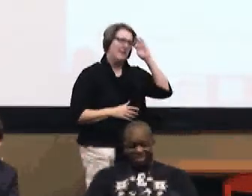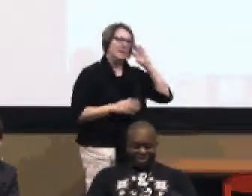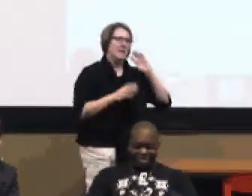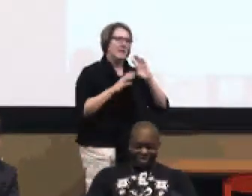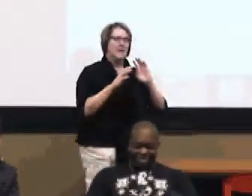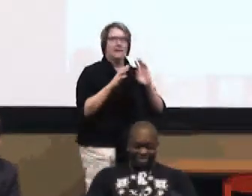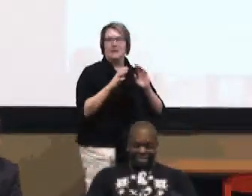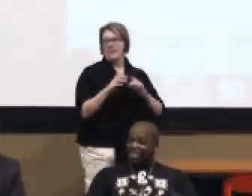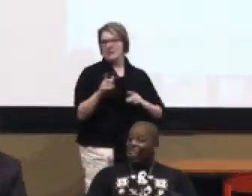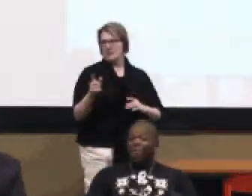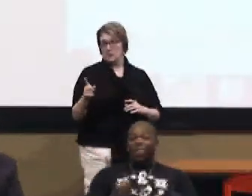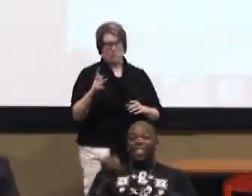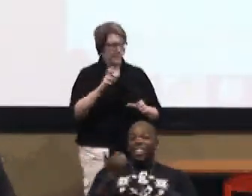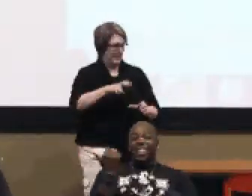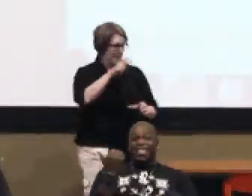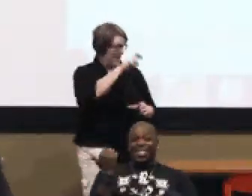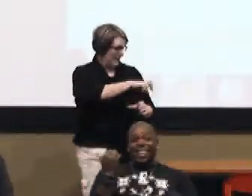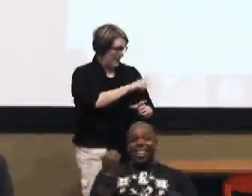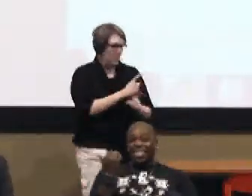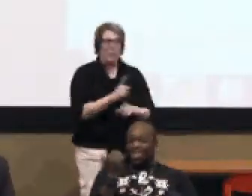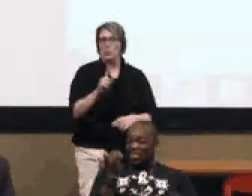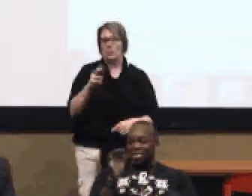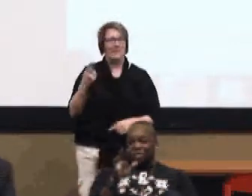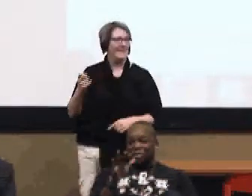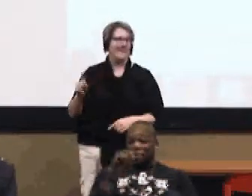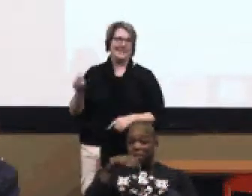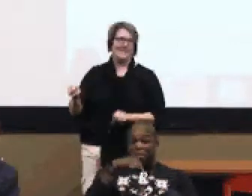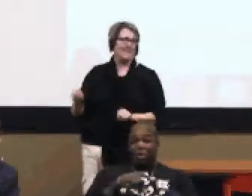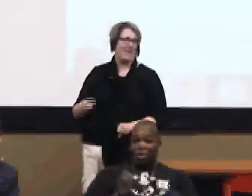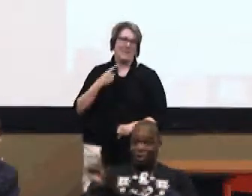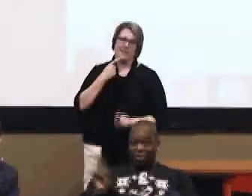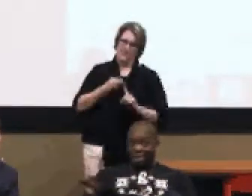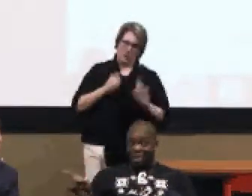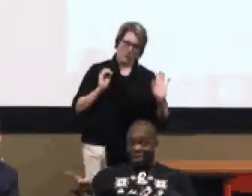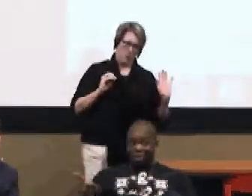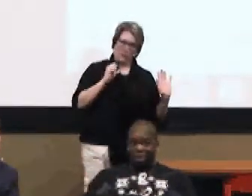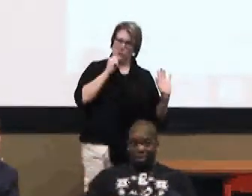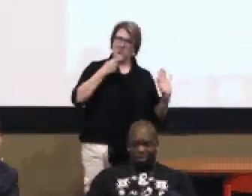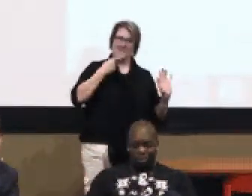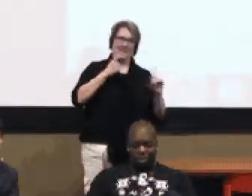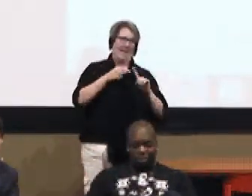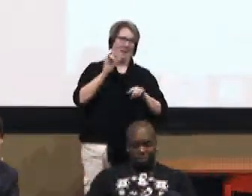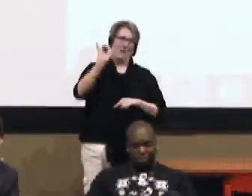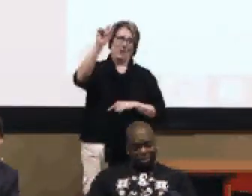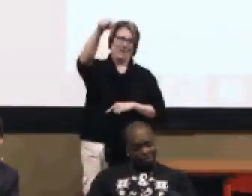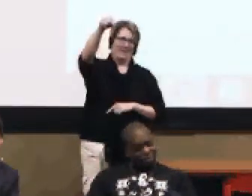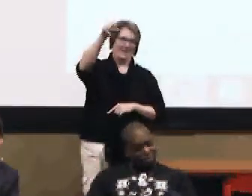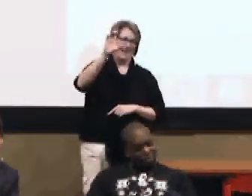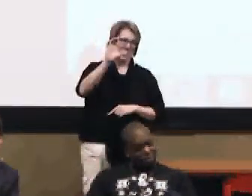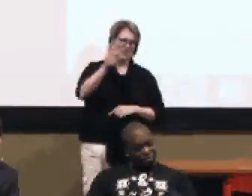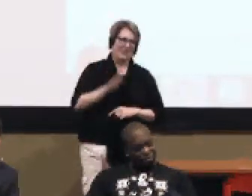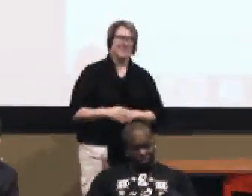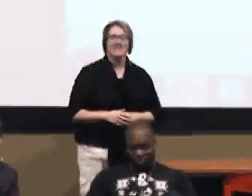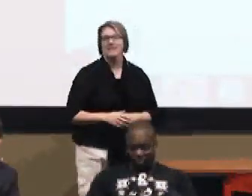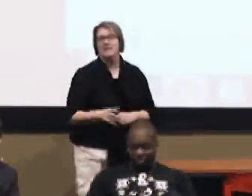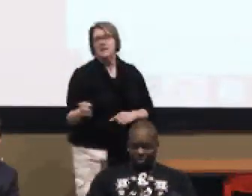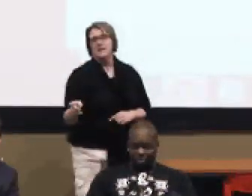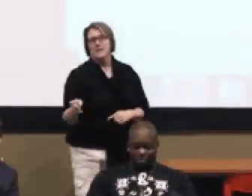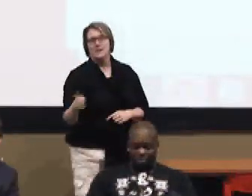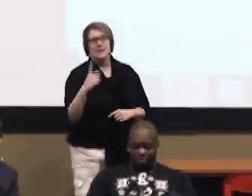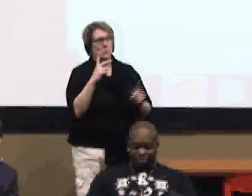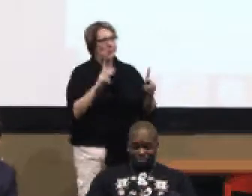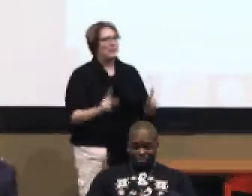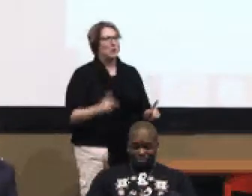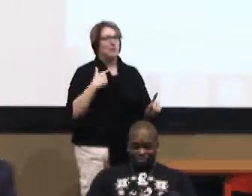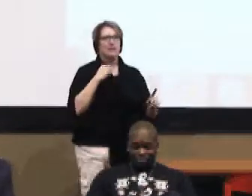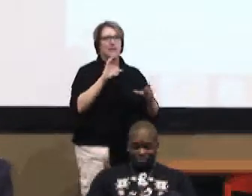Inevitably, there's a You really got out of there, didn't Only you? he can say that though. Yeah, If you're from Omaha, don't say that about Council Bluffs. Inevitably, there's the one